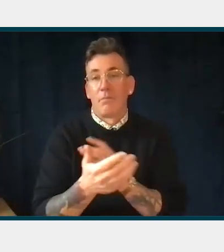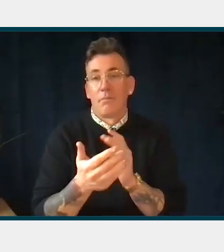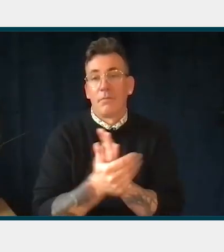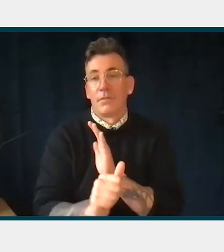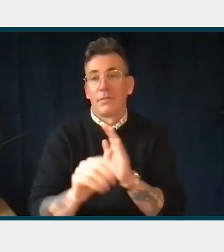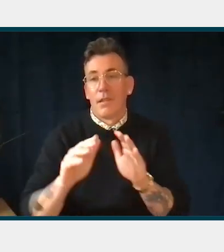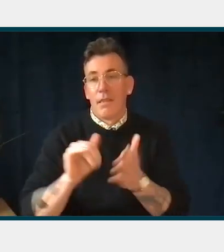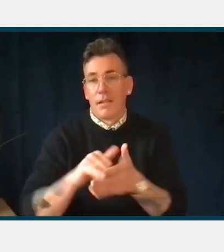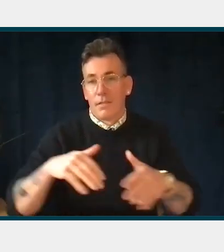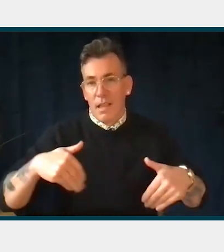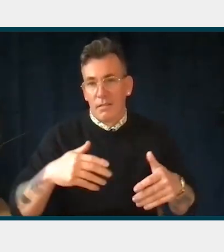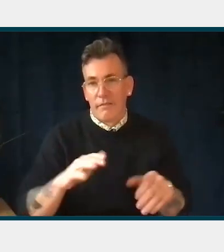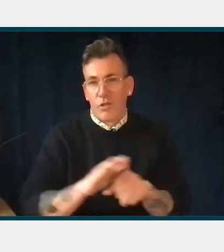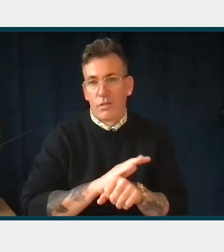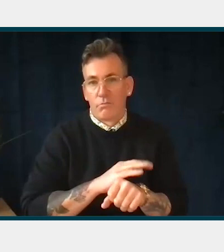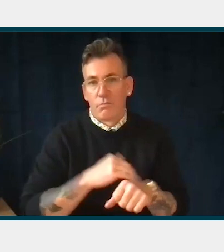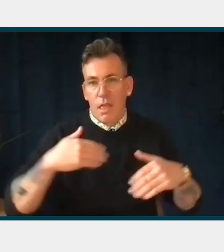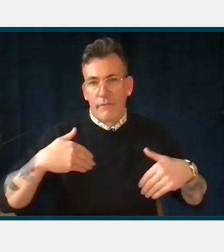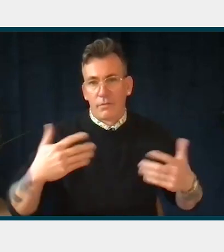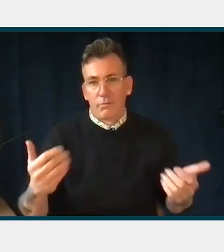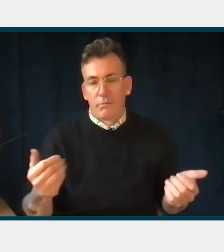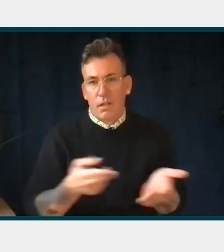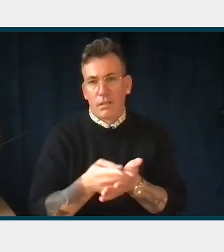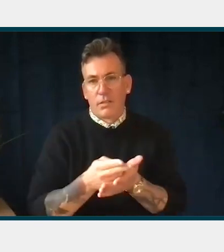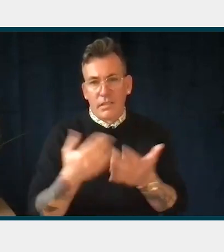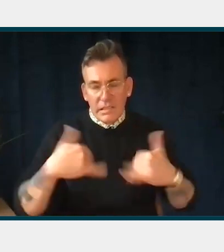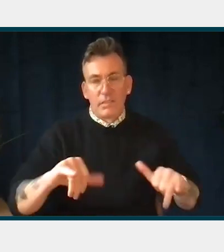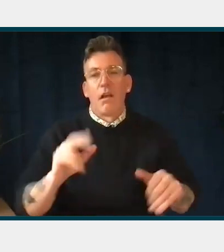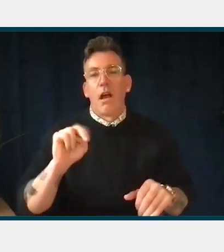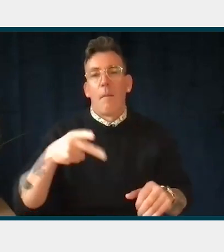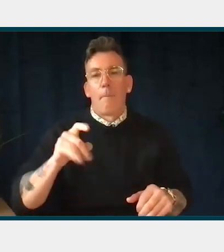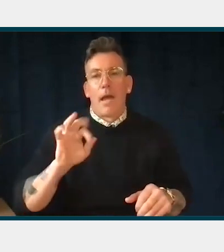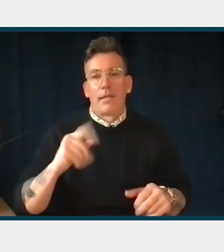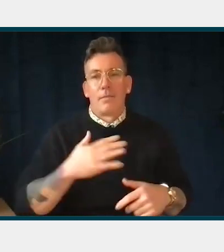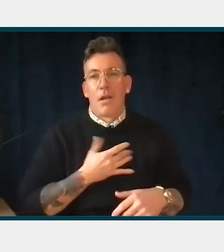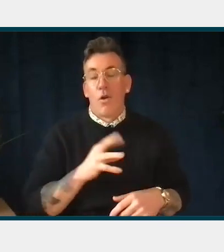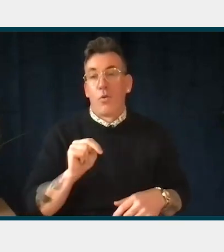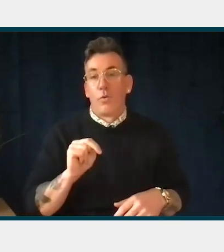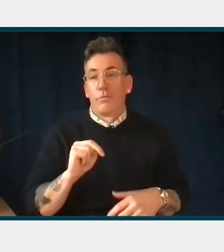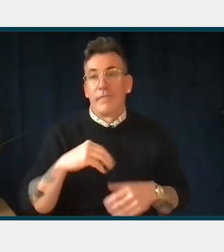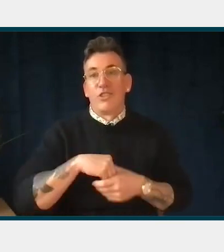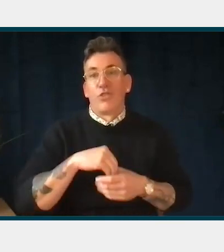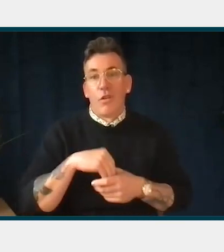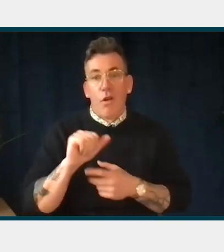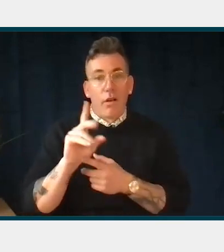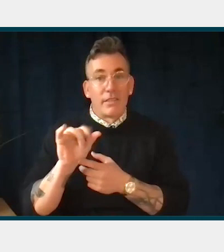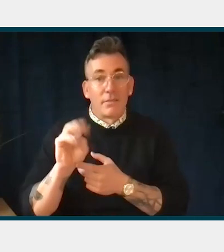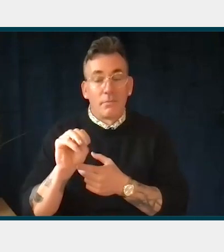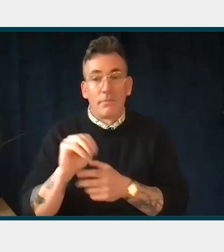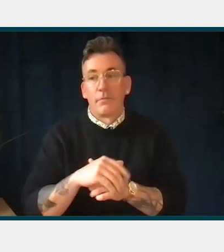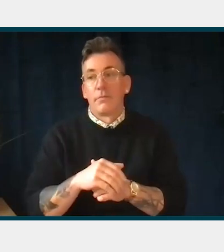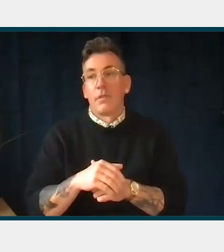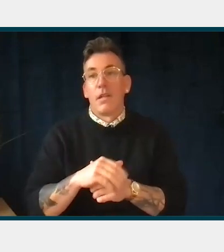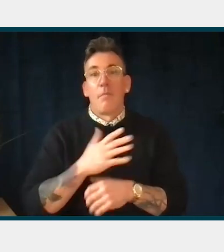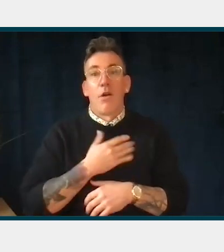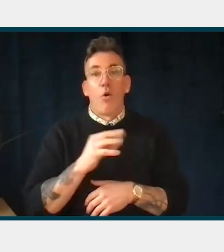Because I haven't yet really become skilled in this yet, not fully. I mean, honestly, I'm still in the process of unpacking